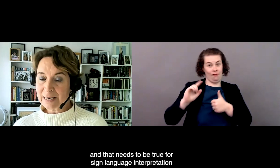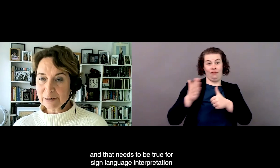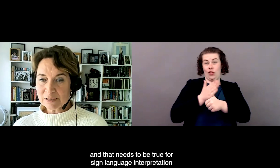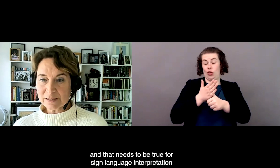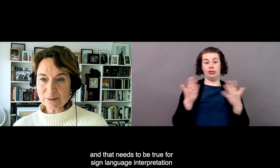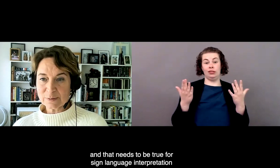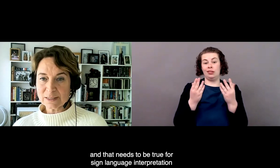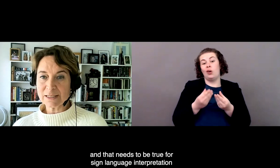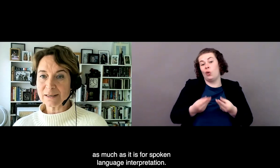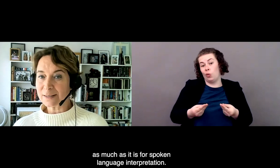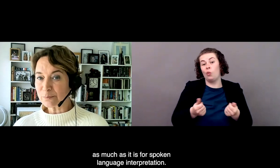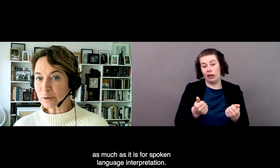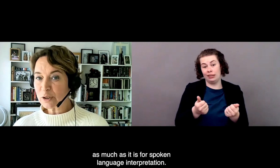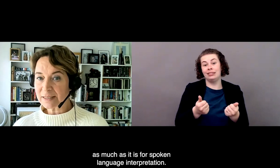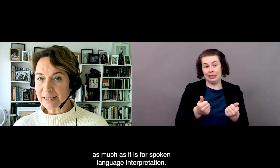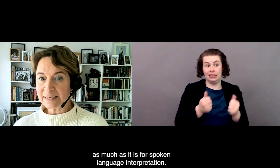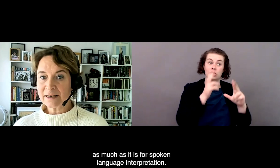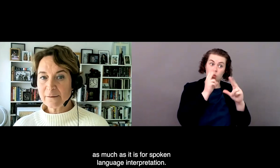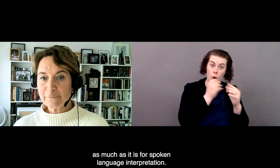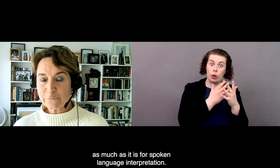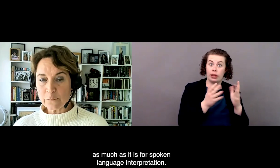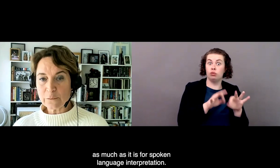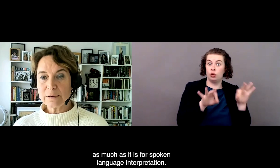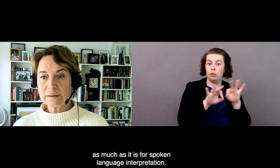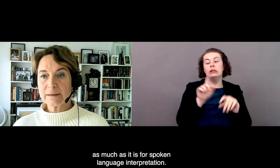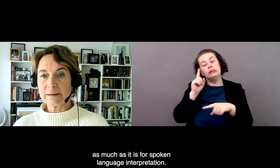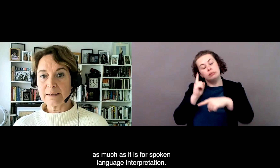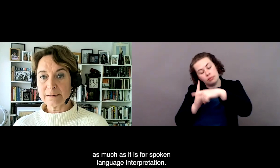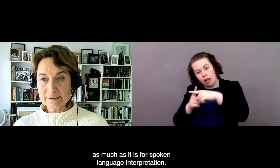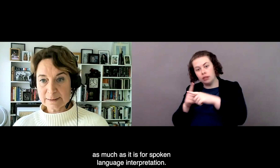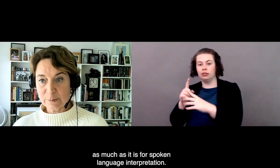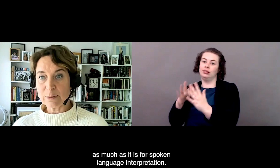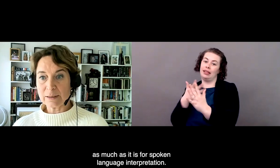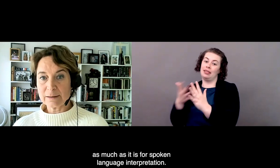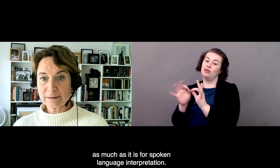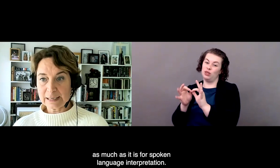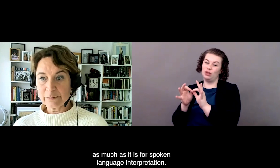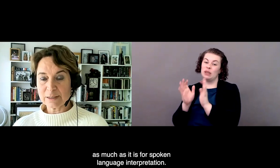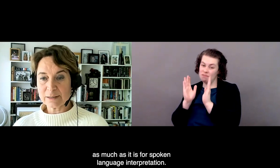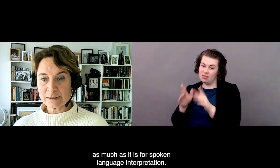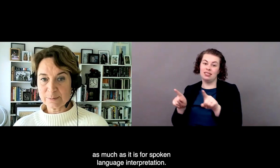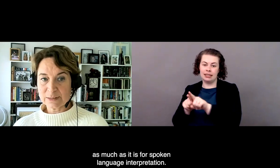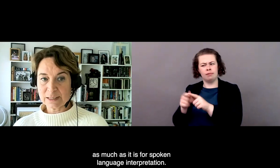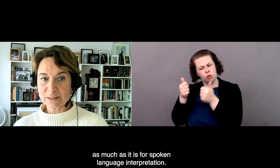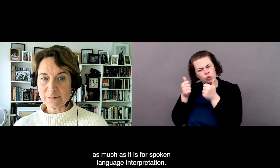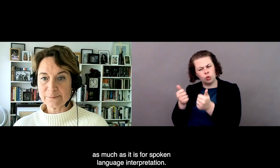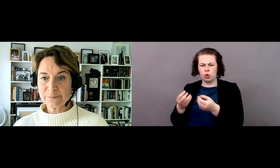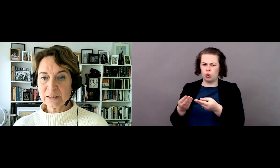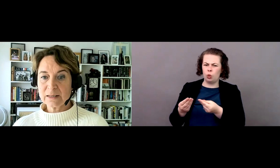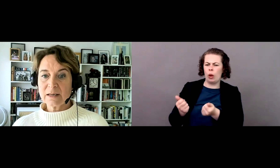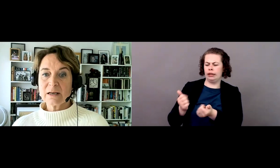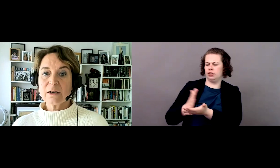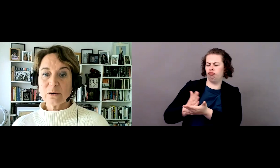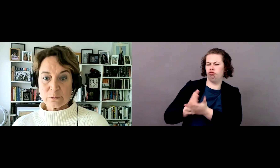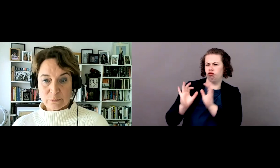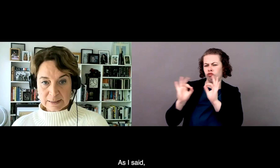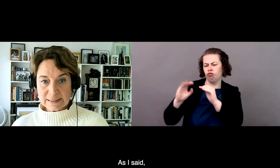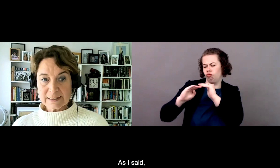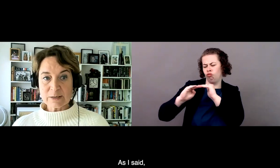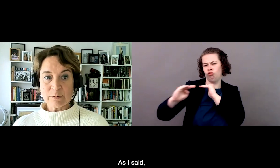language interpretation as much as it is for spoken language interpretation. As I said, we're